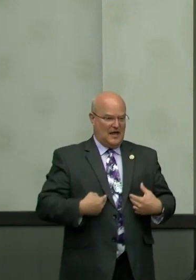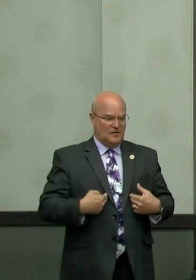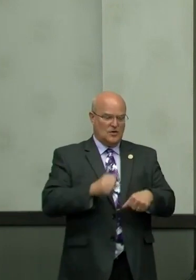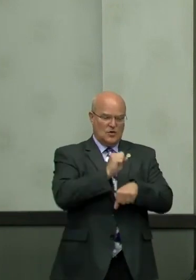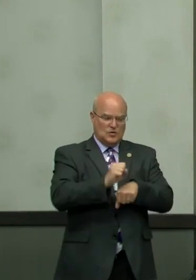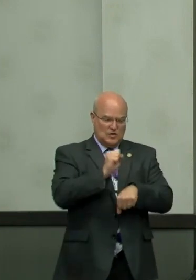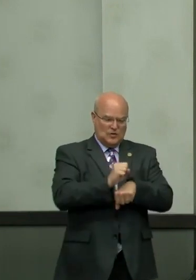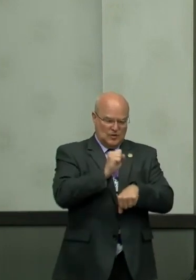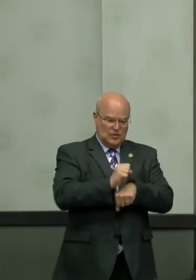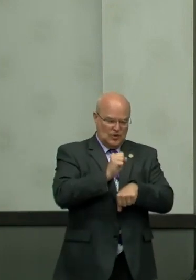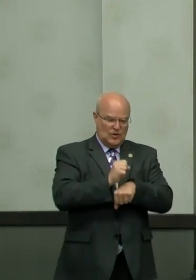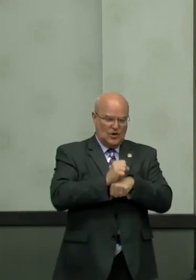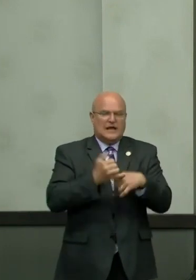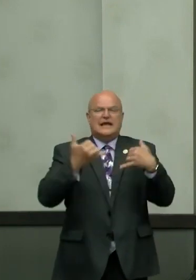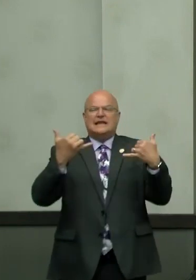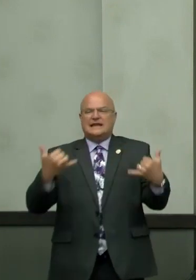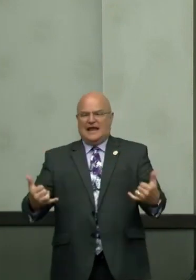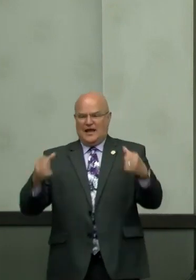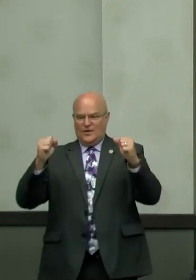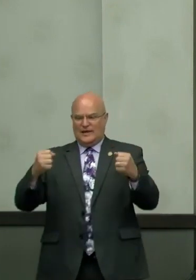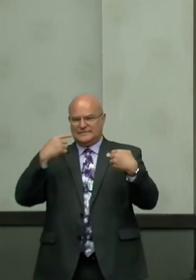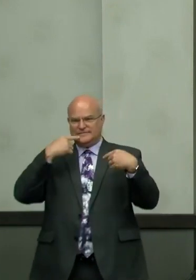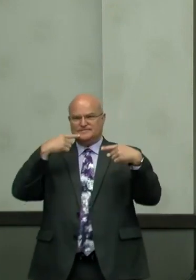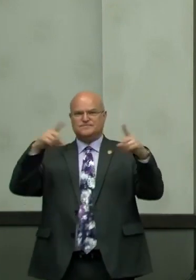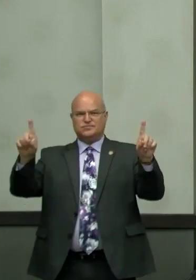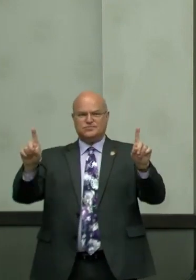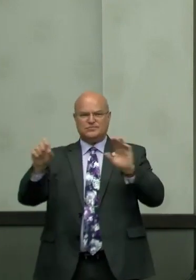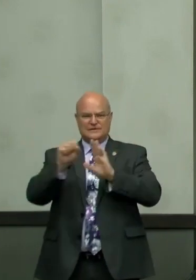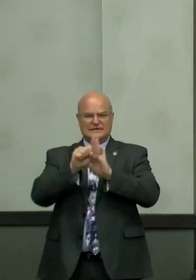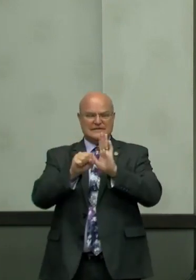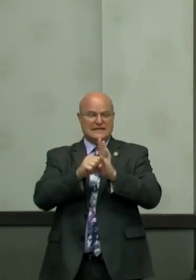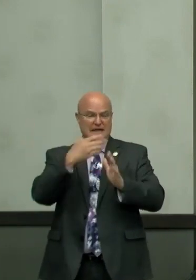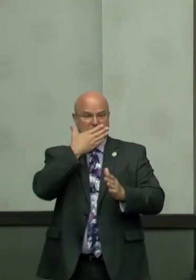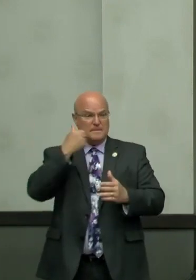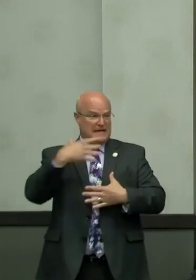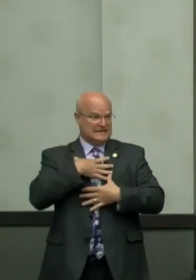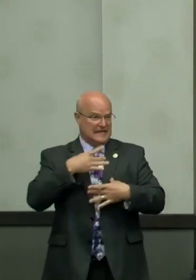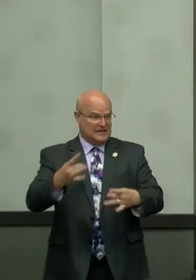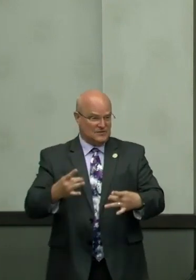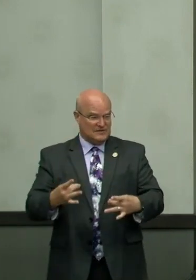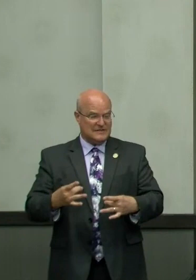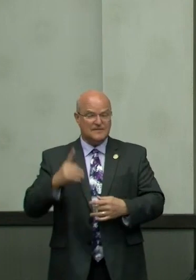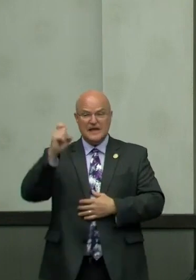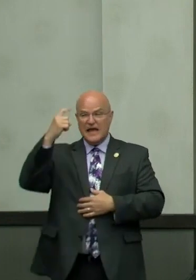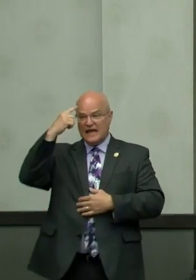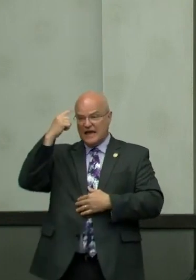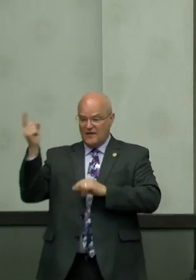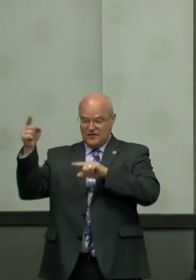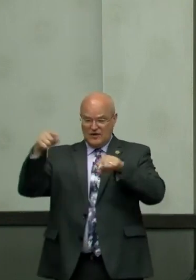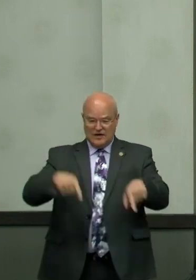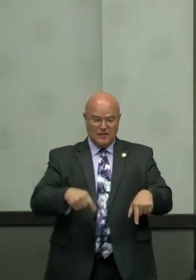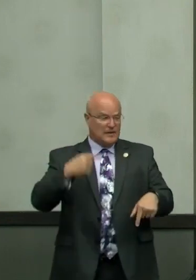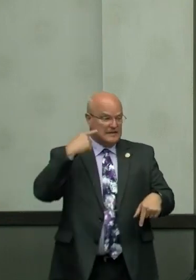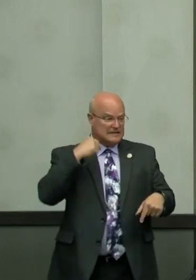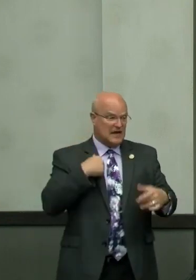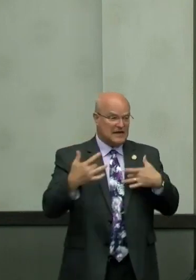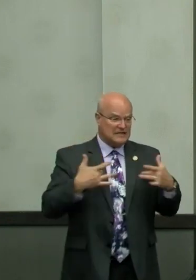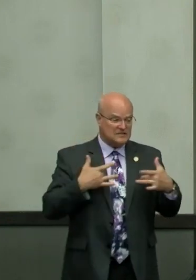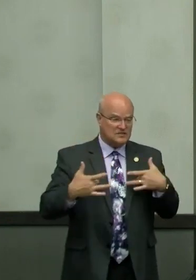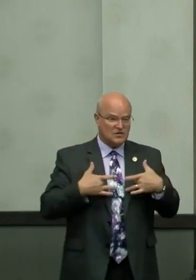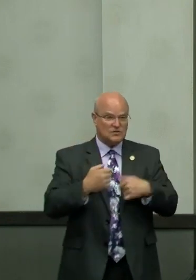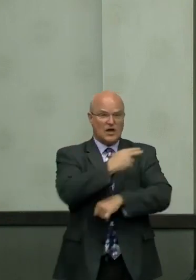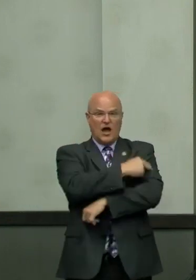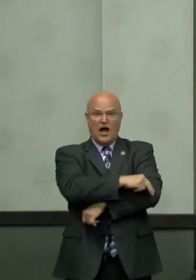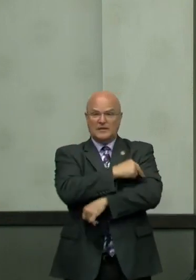day, talking with all of us across the state about what would be in our best interest. He came here today, he's listened to some of our concerns, some of our